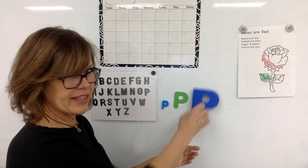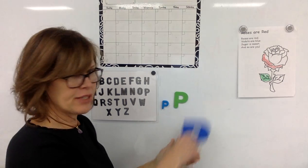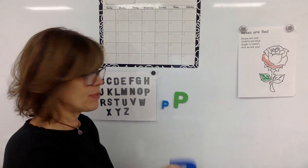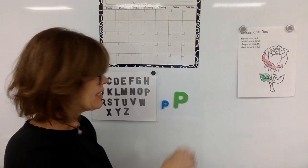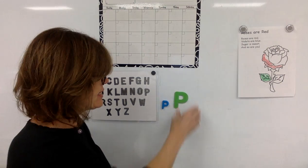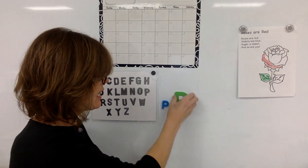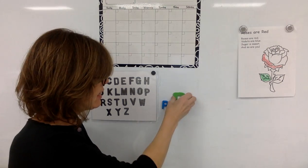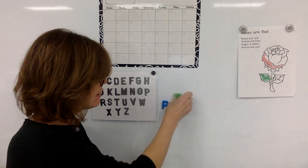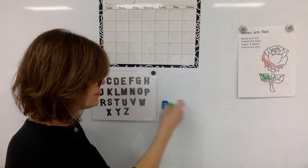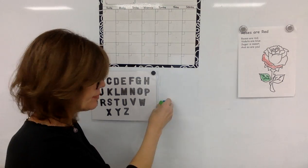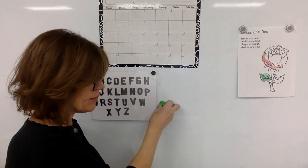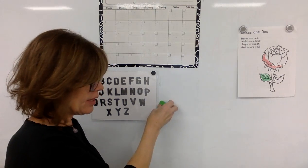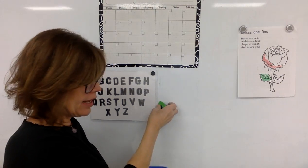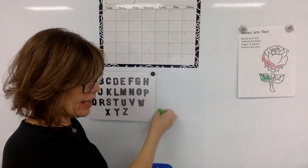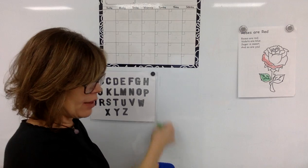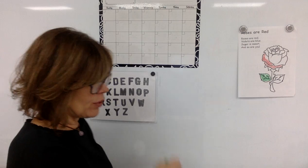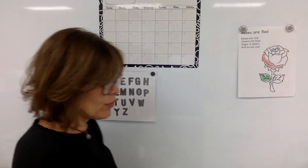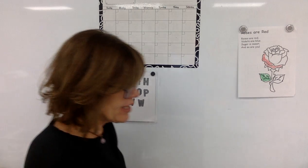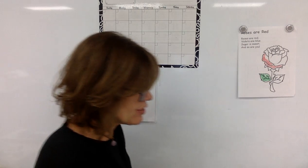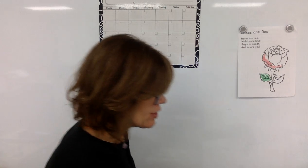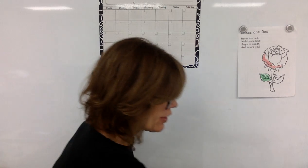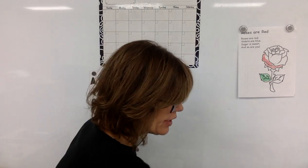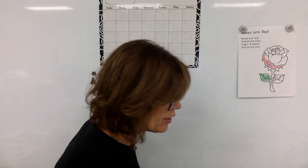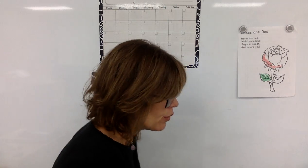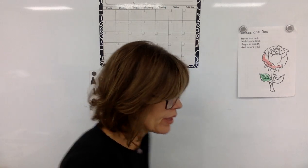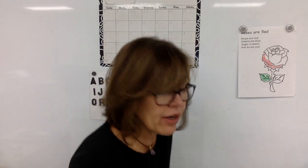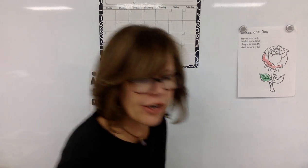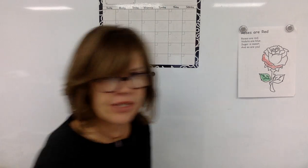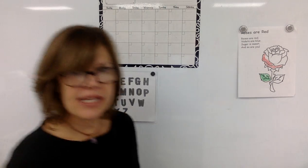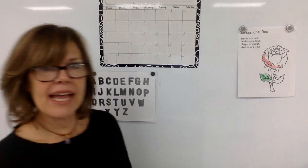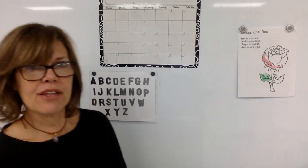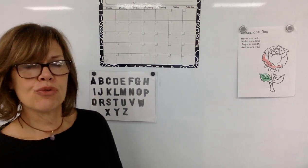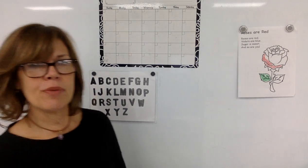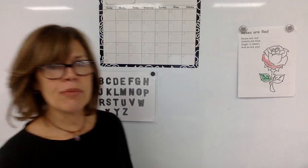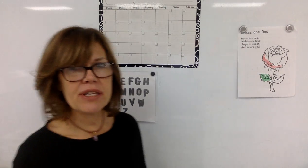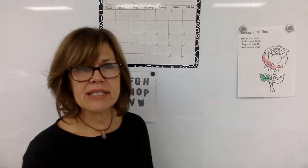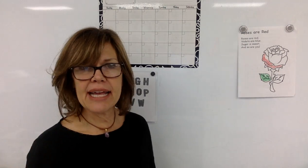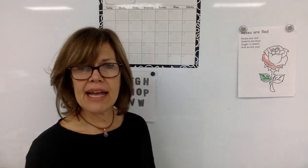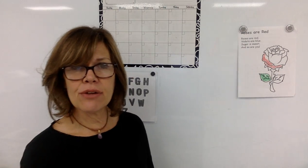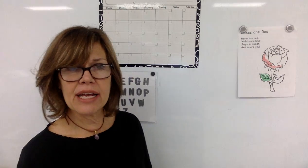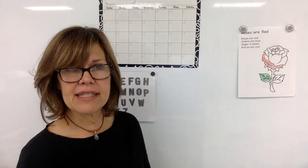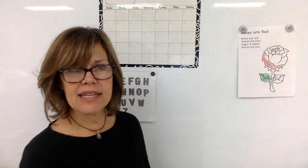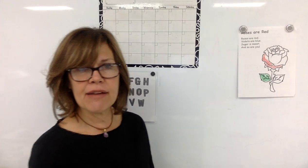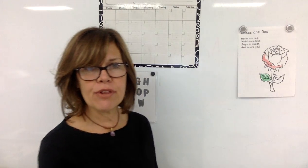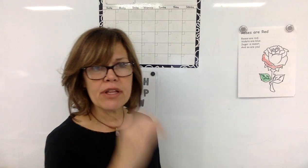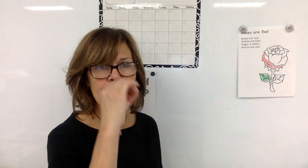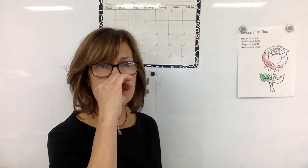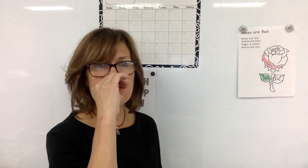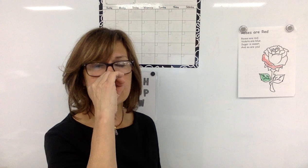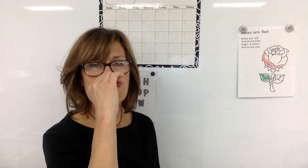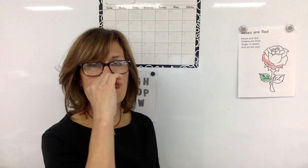these P's down. And we will get started with our sounds. Remember, the sound and sign for the letter P is